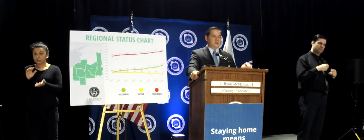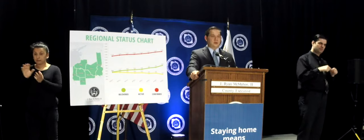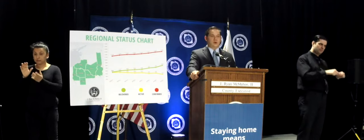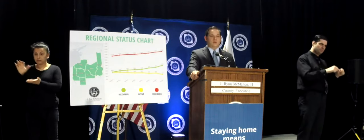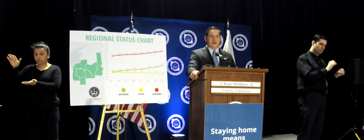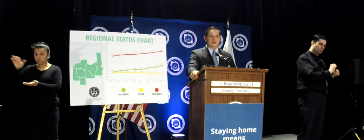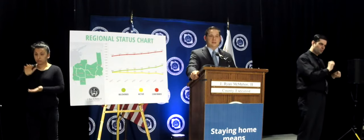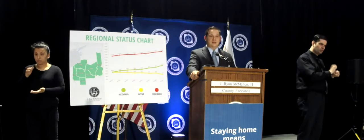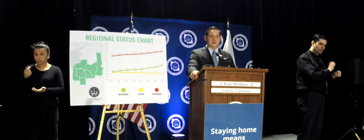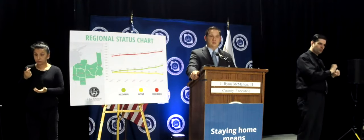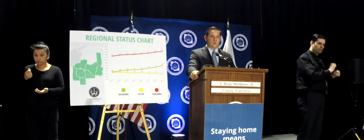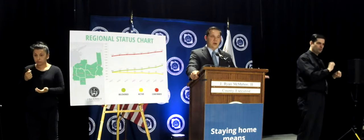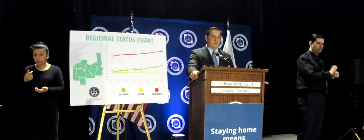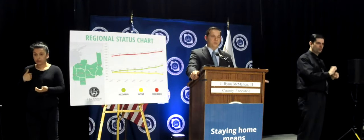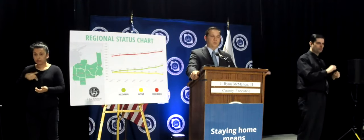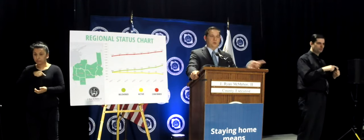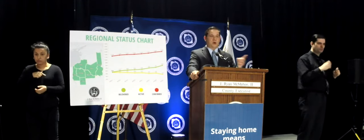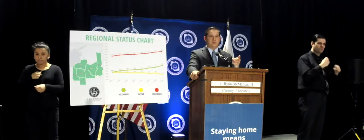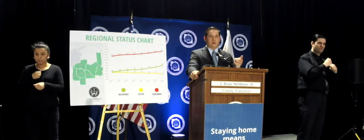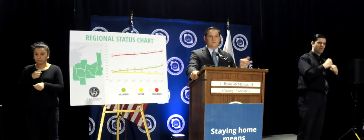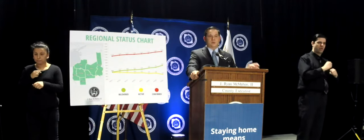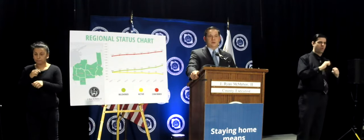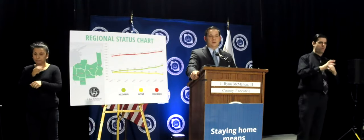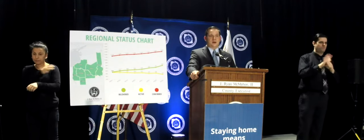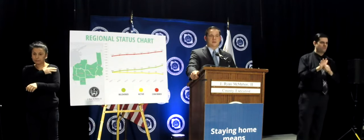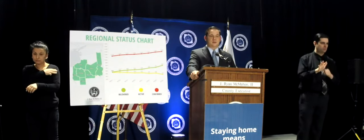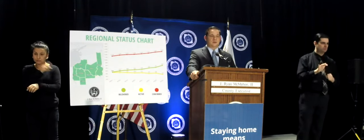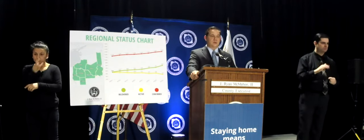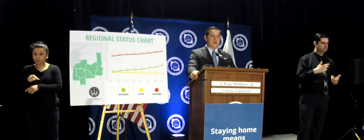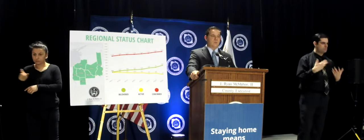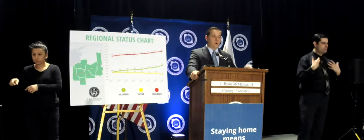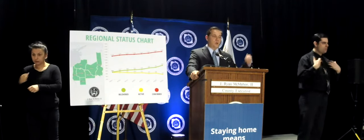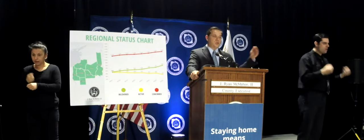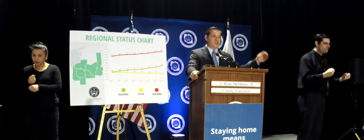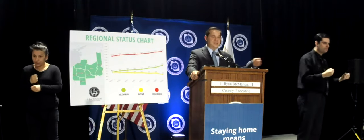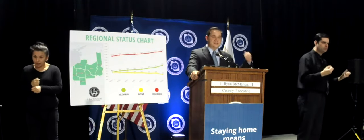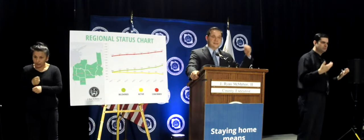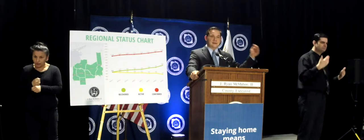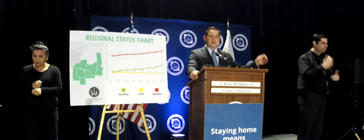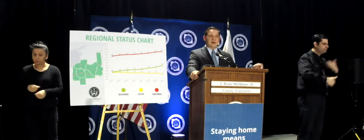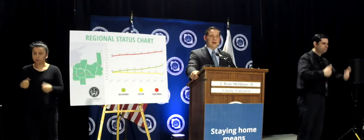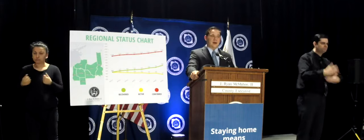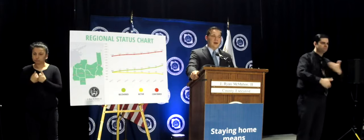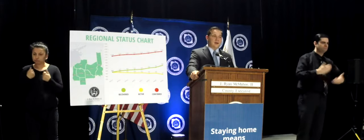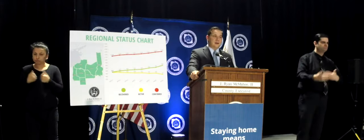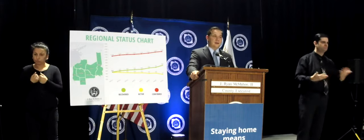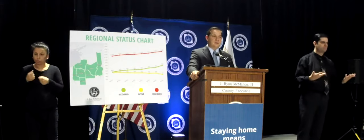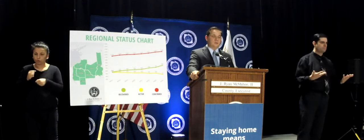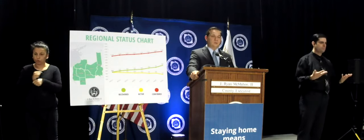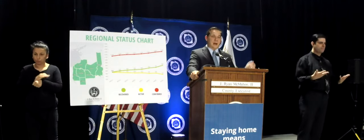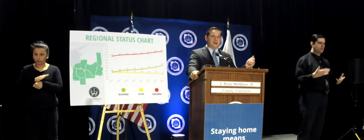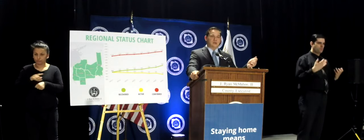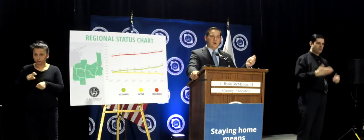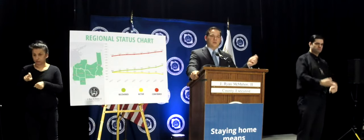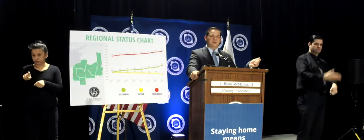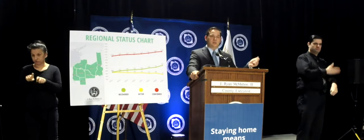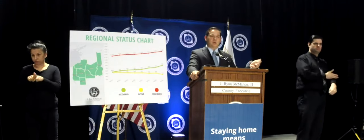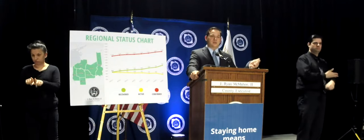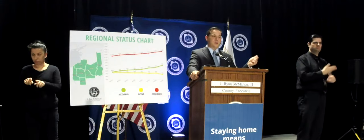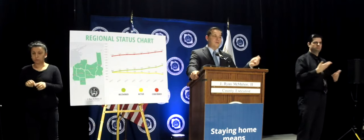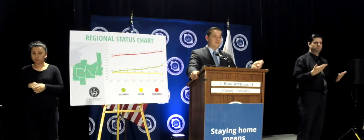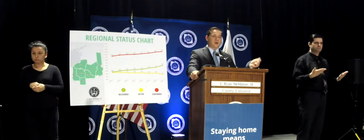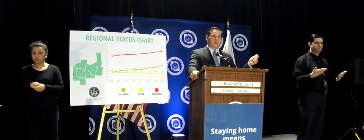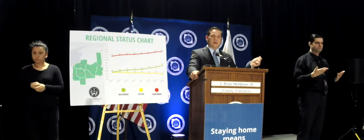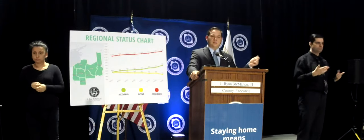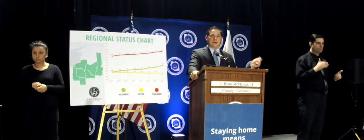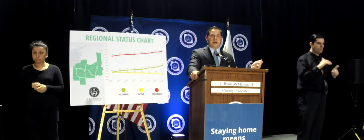fight COVID-19. We help with the recovery to create more receipts. And remind you, all these employees